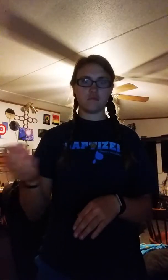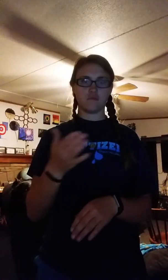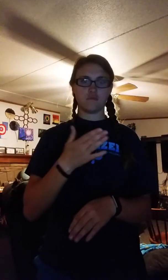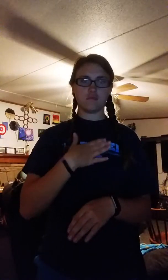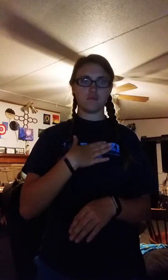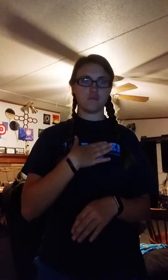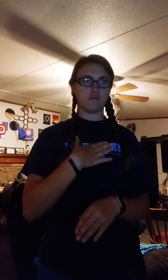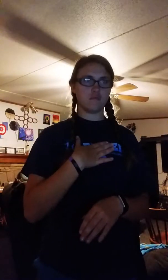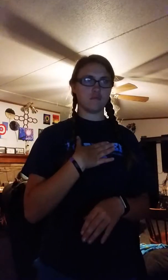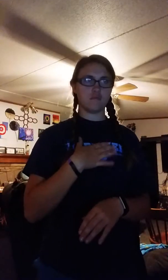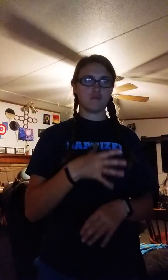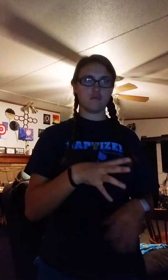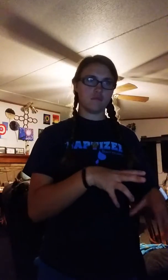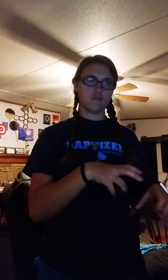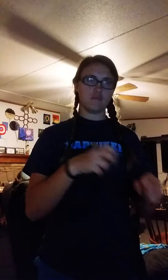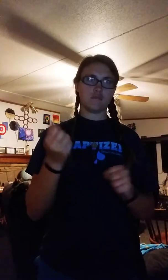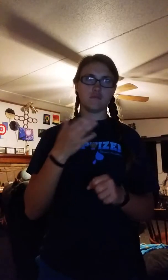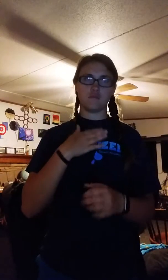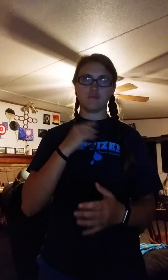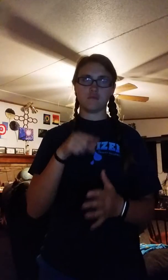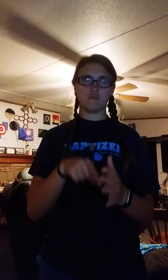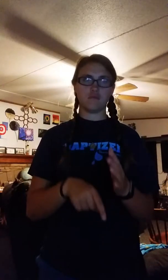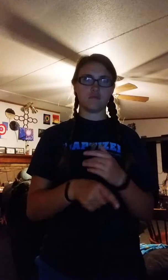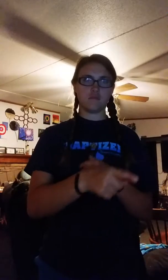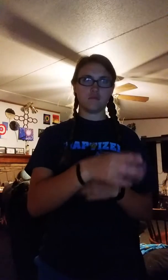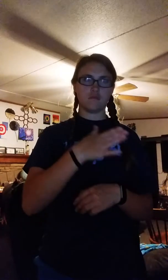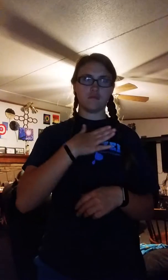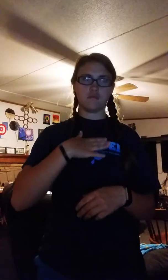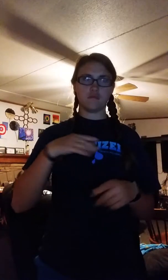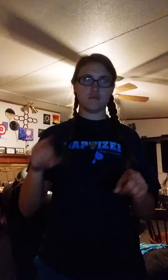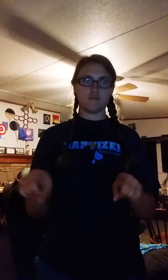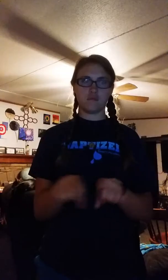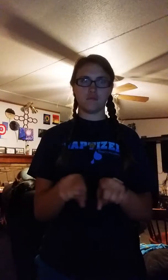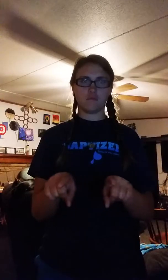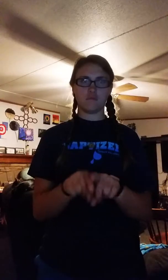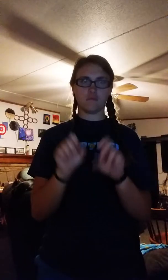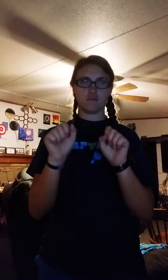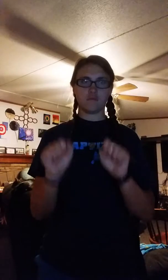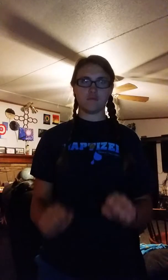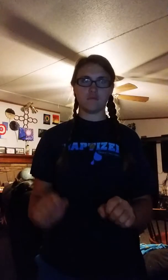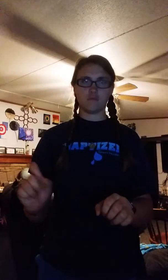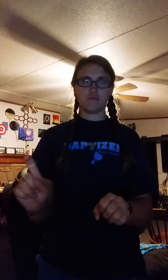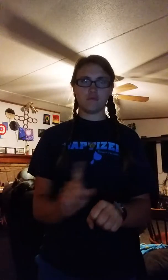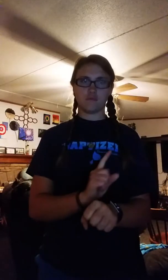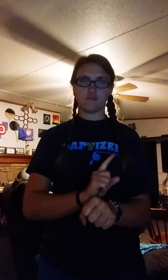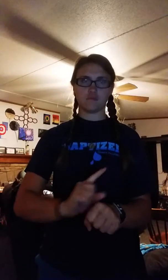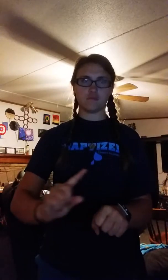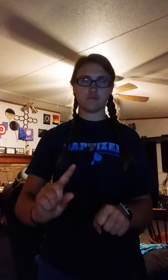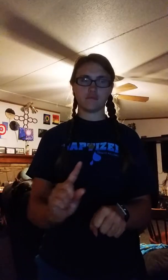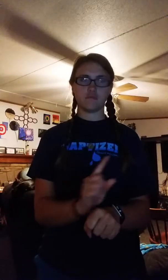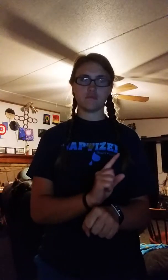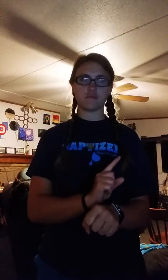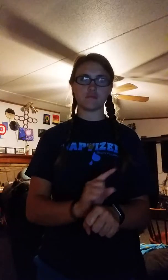me. Take me deeper than my feet could ever wander,